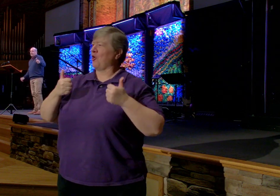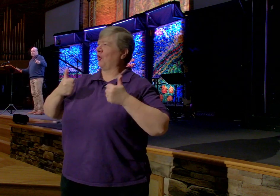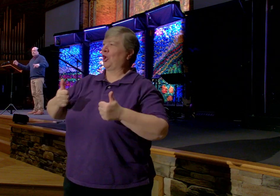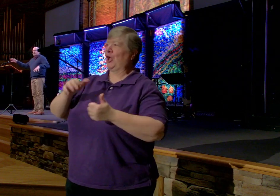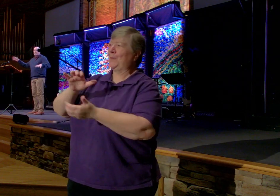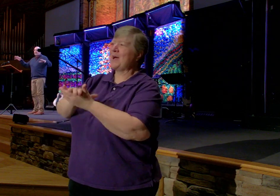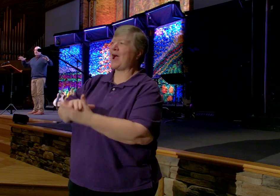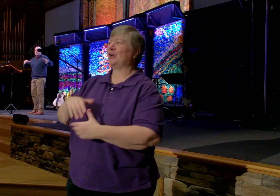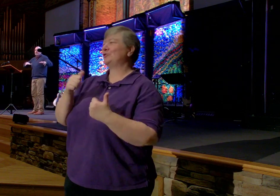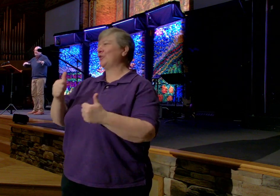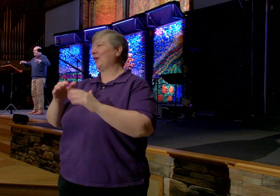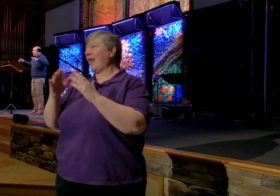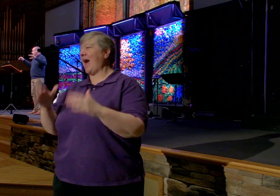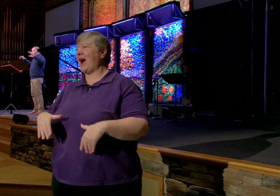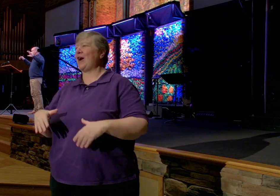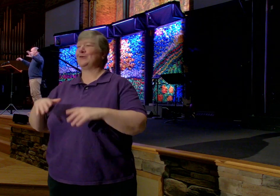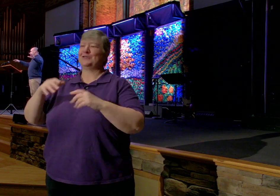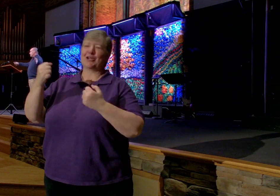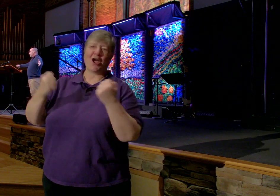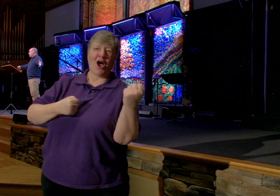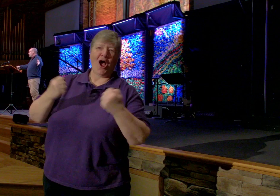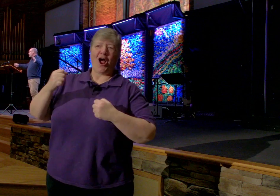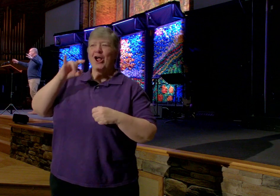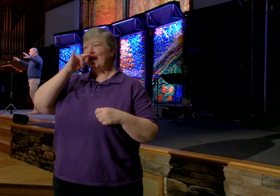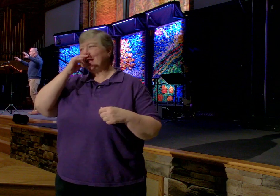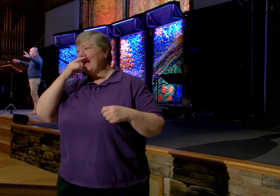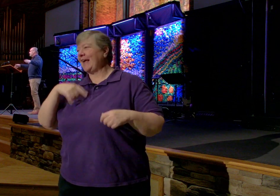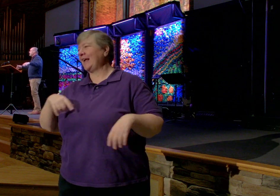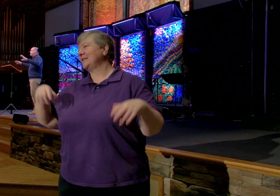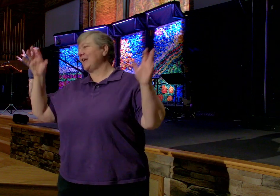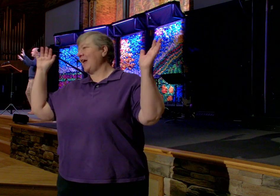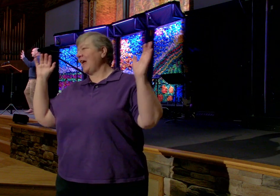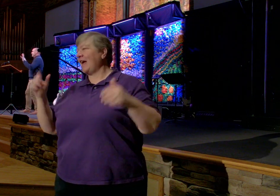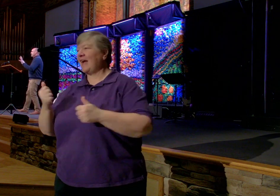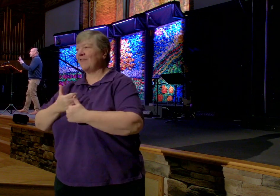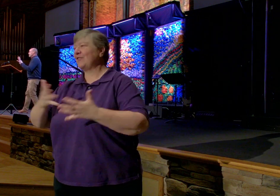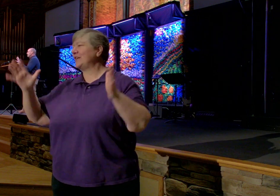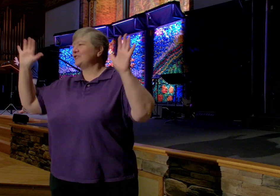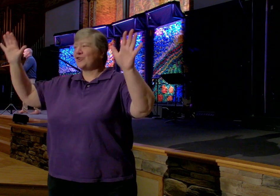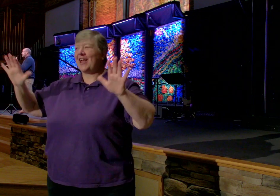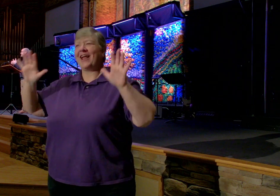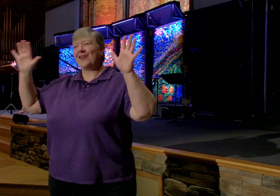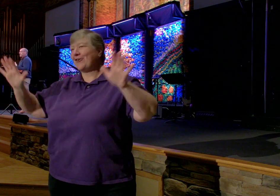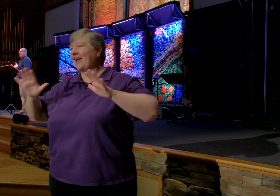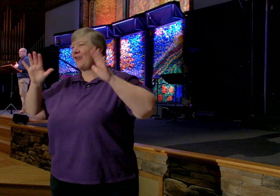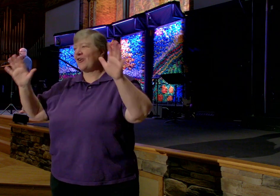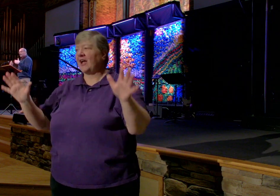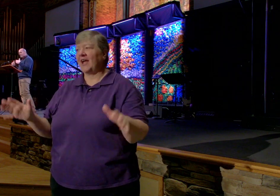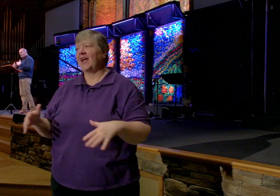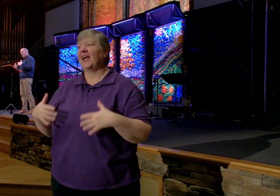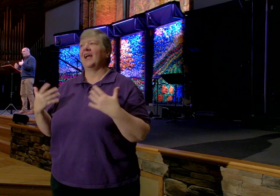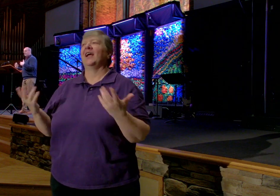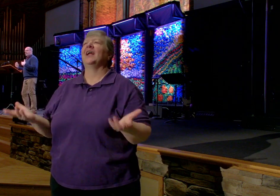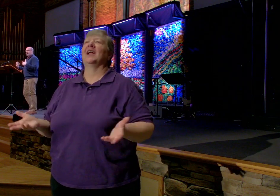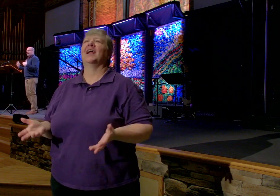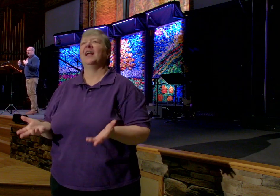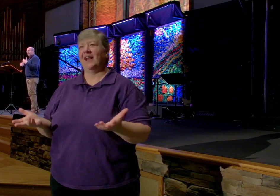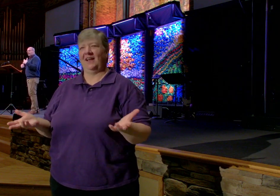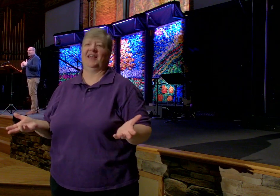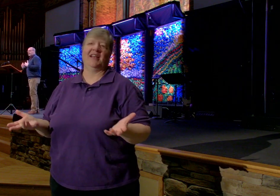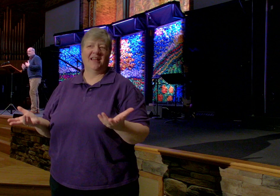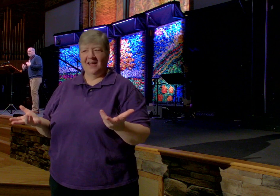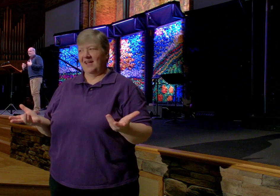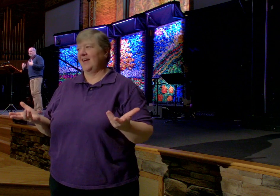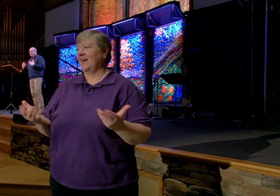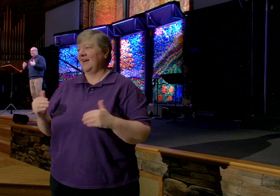the good marriage, they got the good house and car and the kids and the great 401k, the great job. Everything is going good